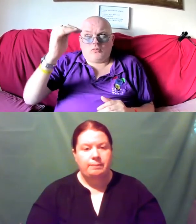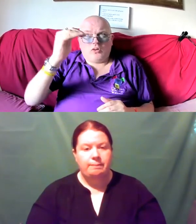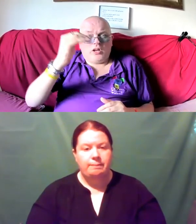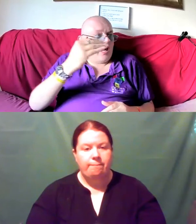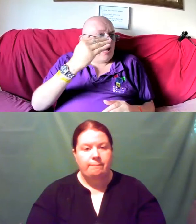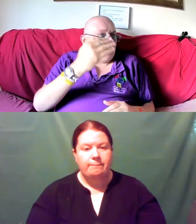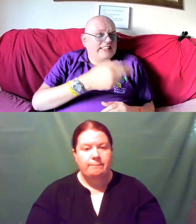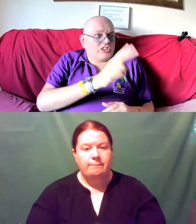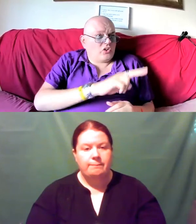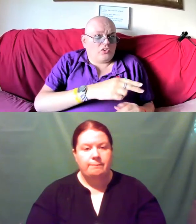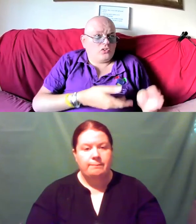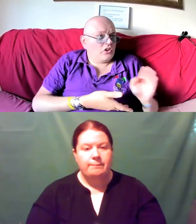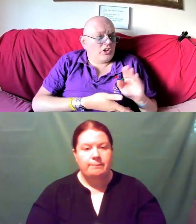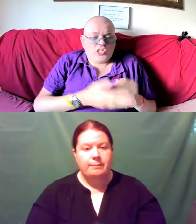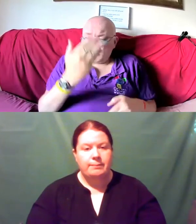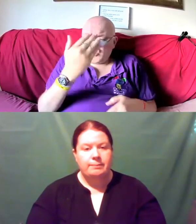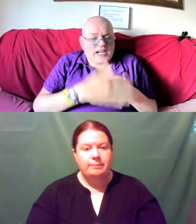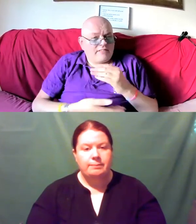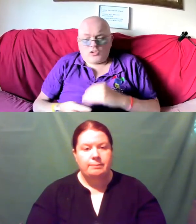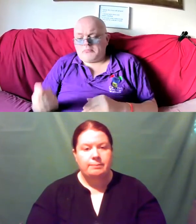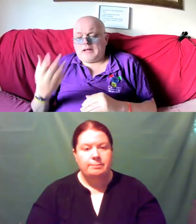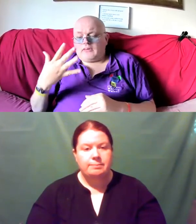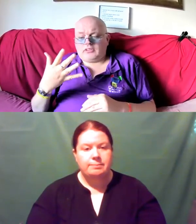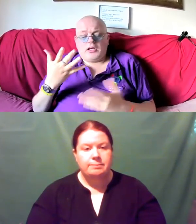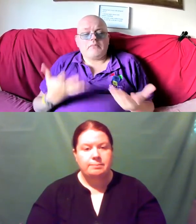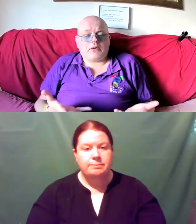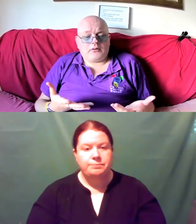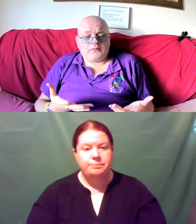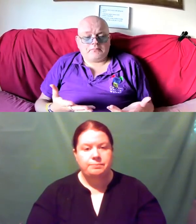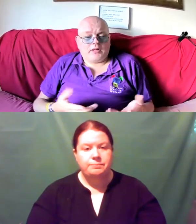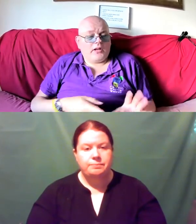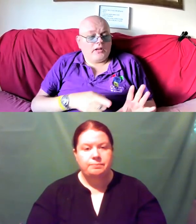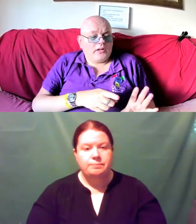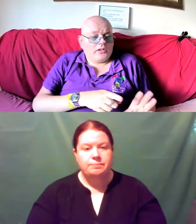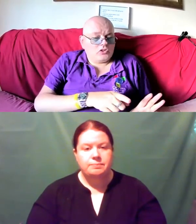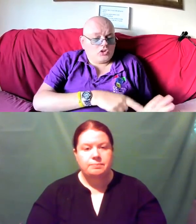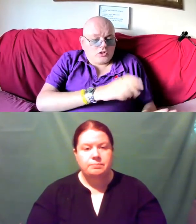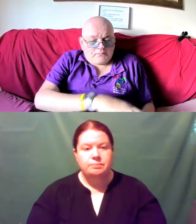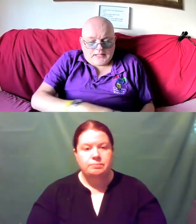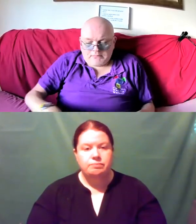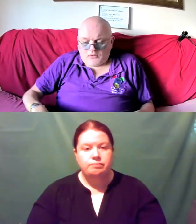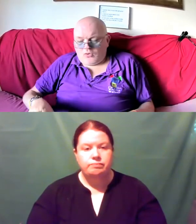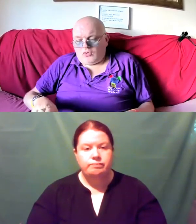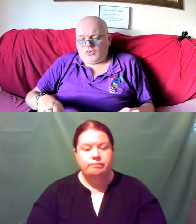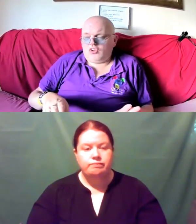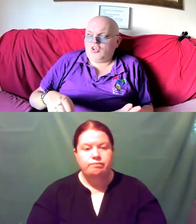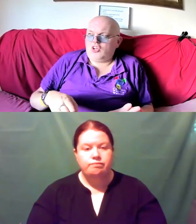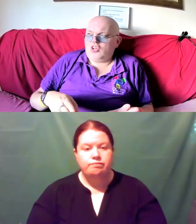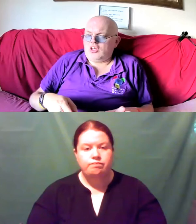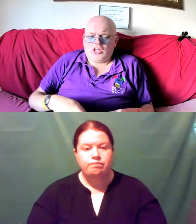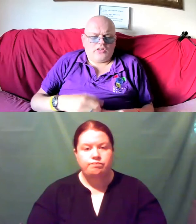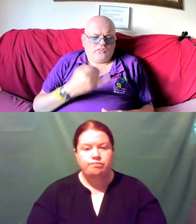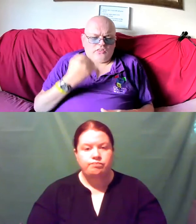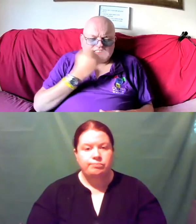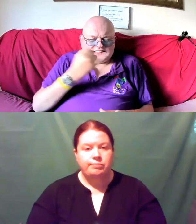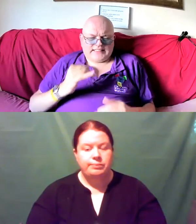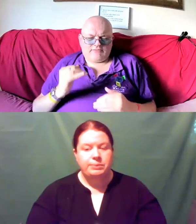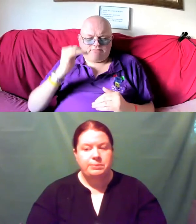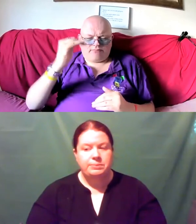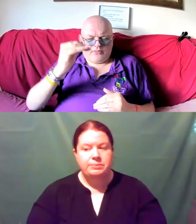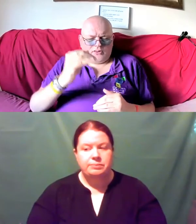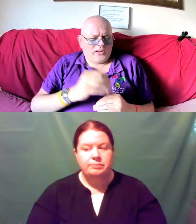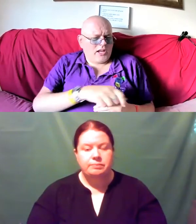probably. Whereas we started working with younger people, we were getting working with 16 plus, and then we had